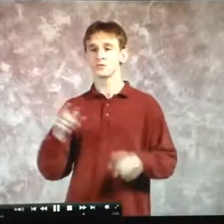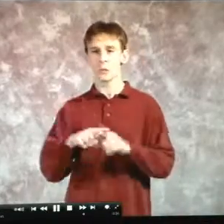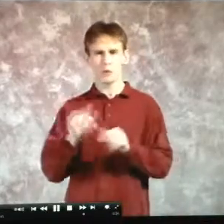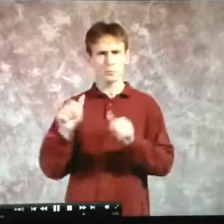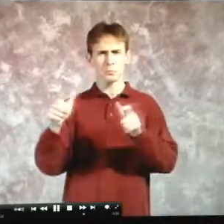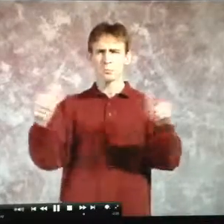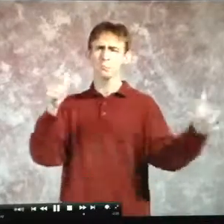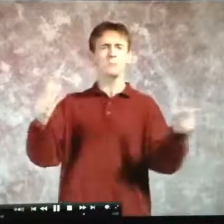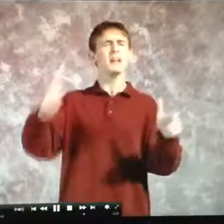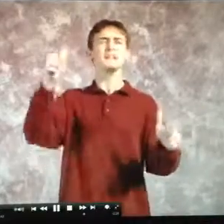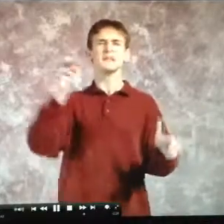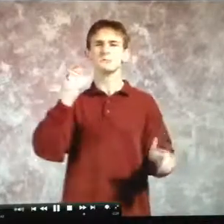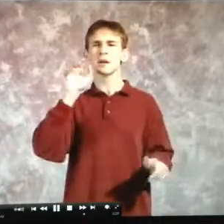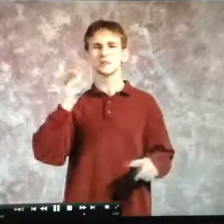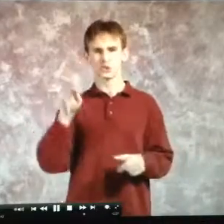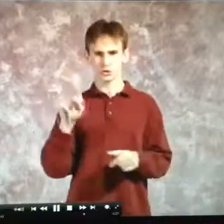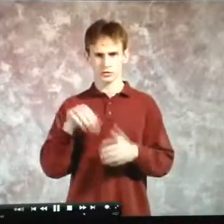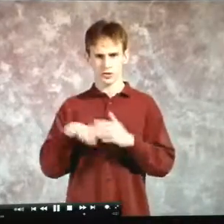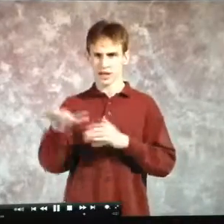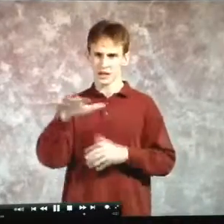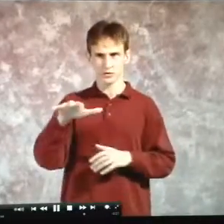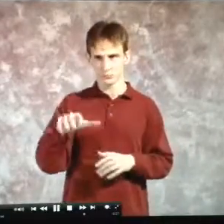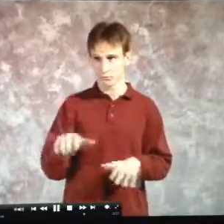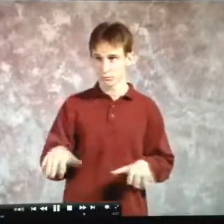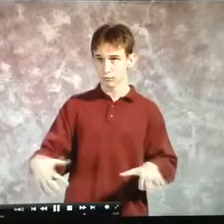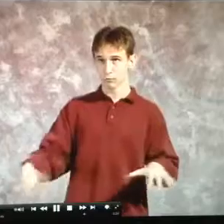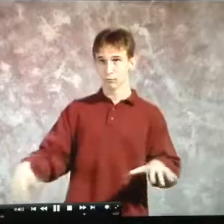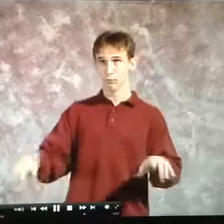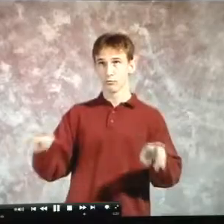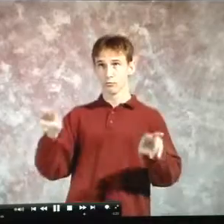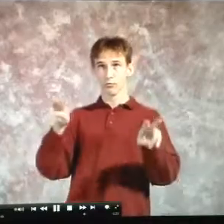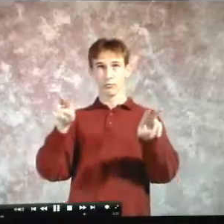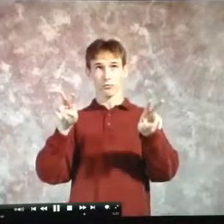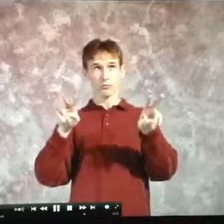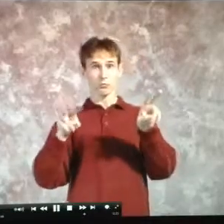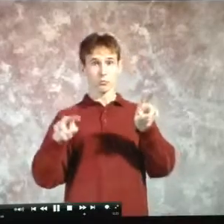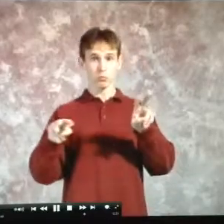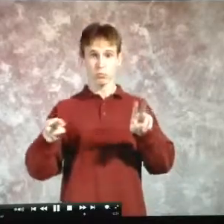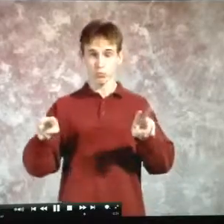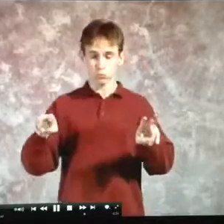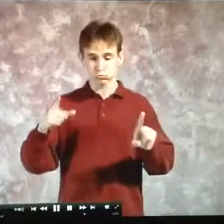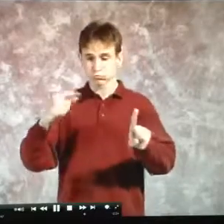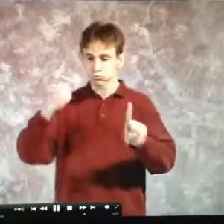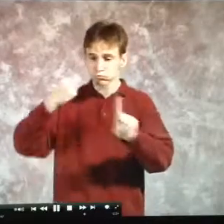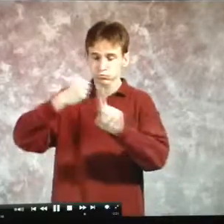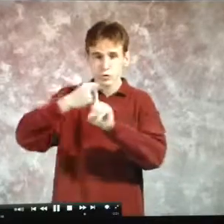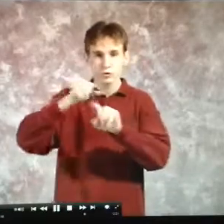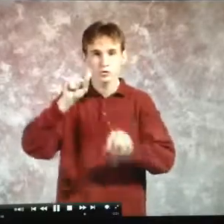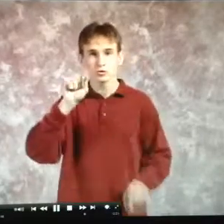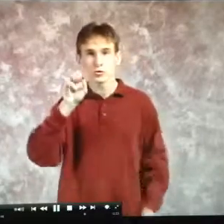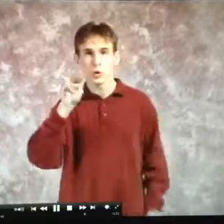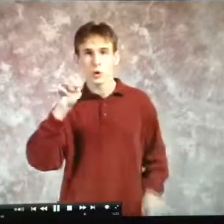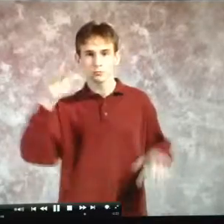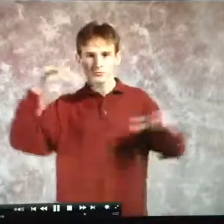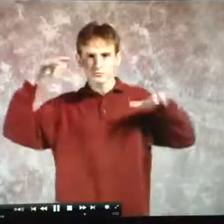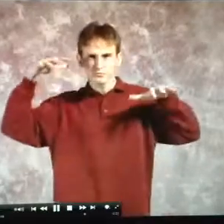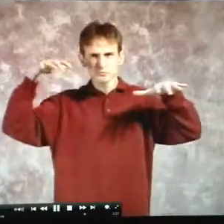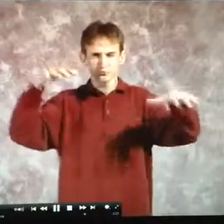mansions. We went to the biggest mansion in the area, and it was fancy. And